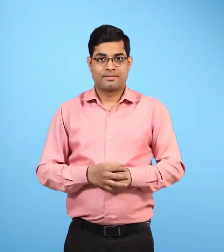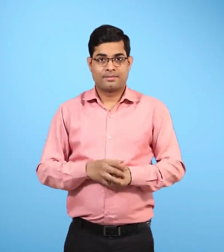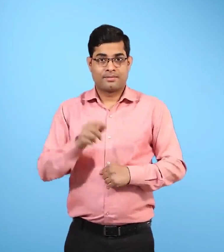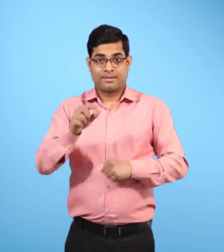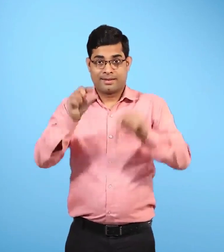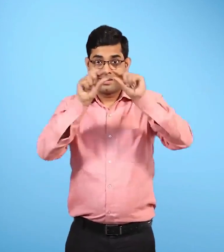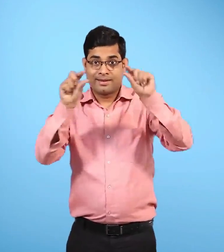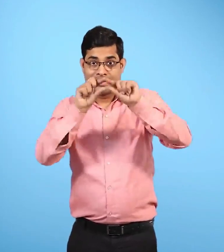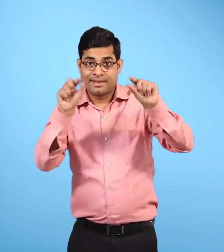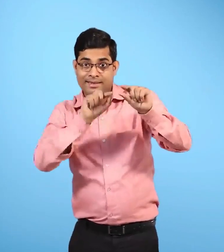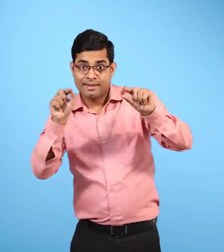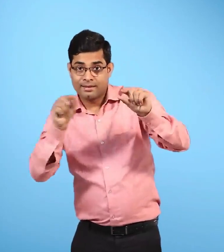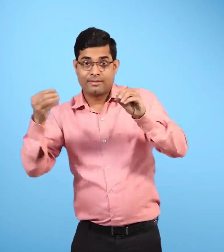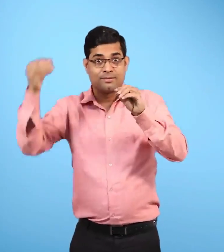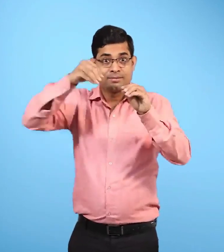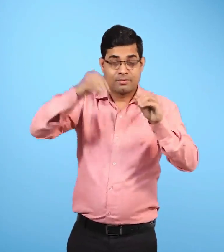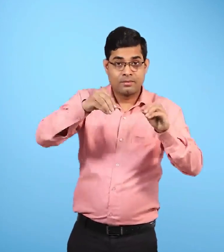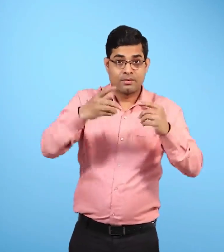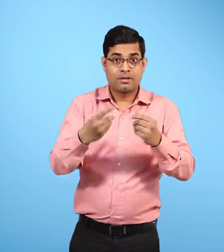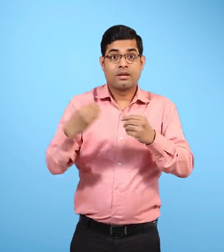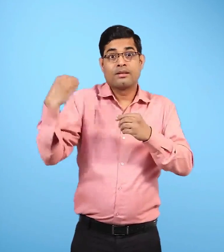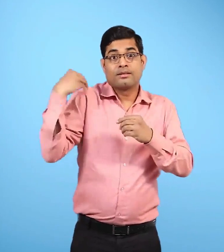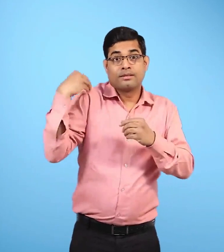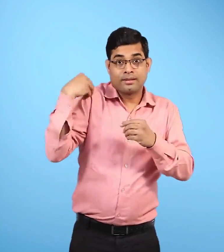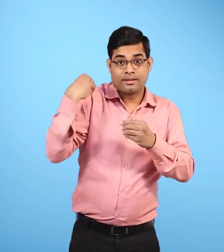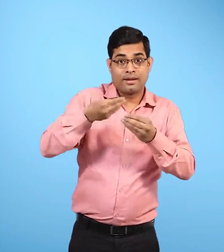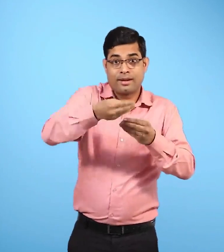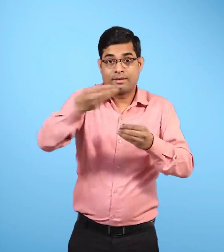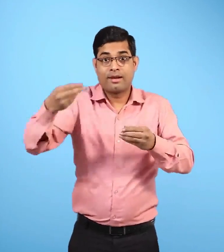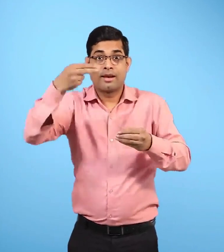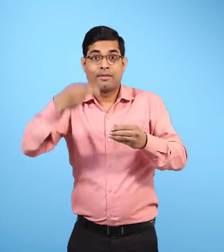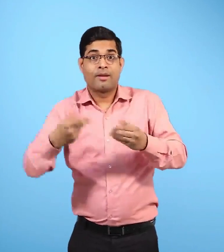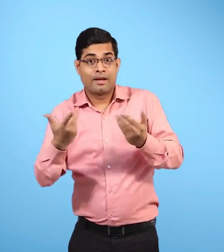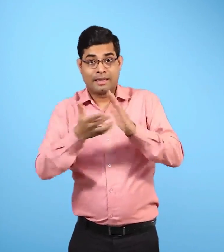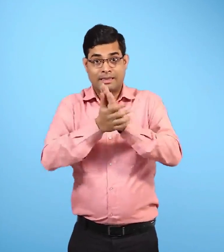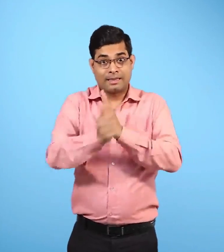2. Fill in the grid given below by assigning qualities to each person.